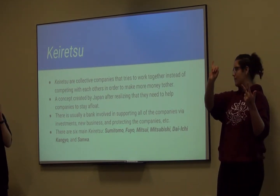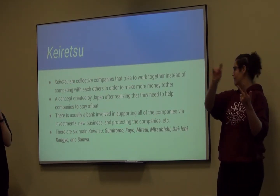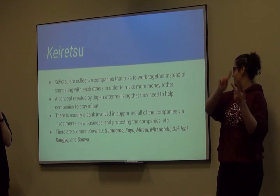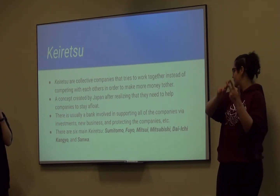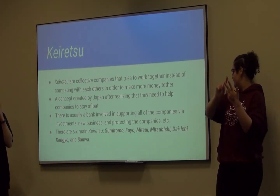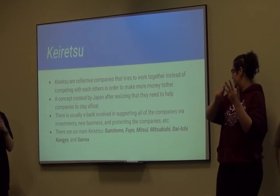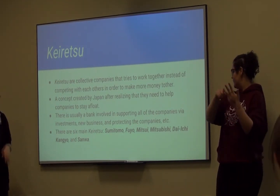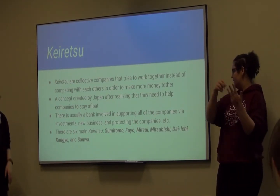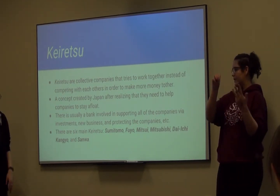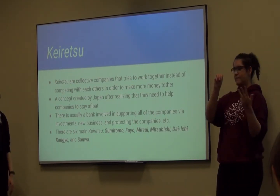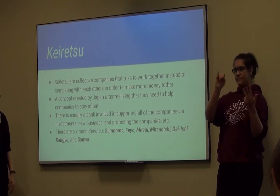Mitsu,